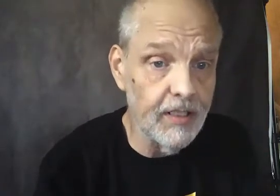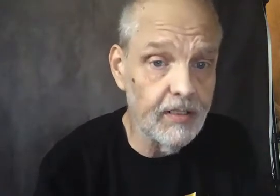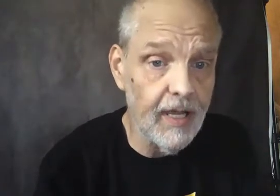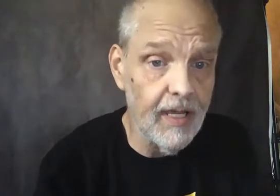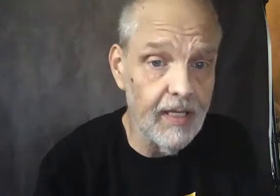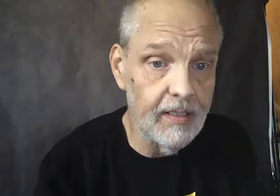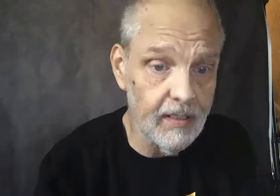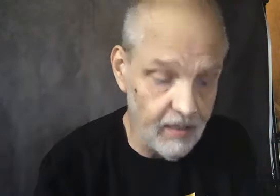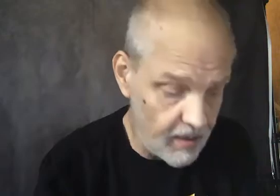it and